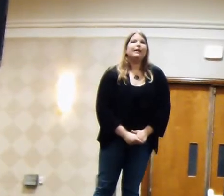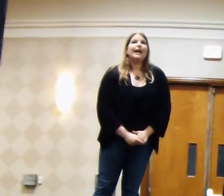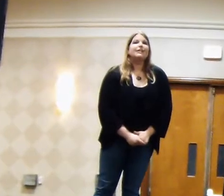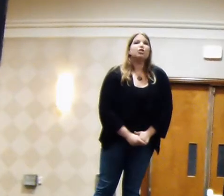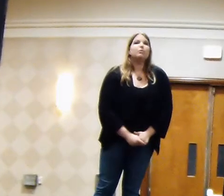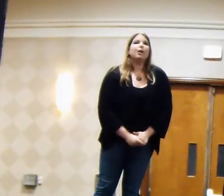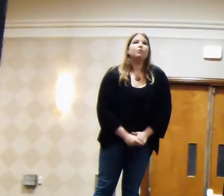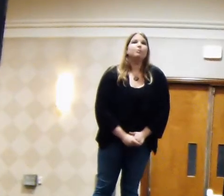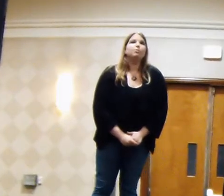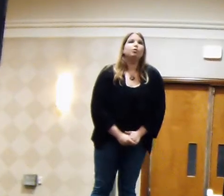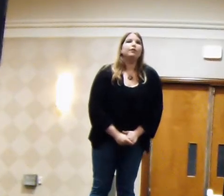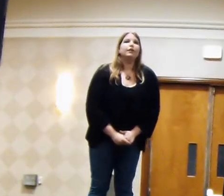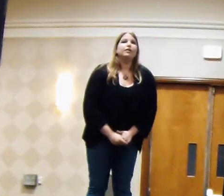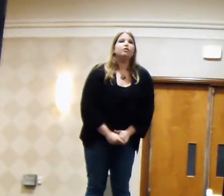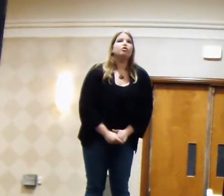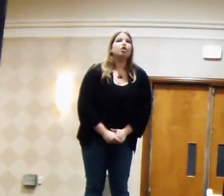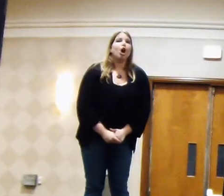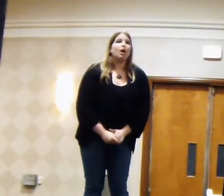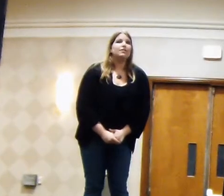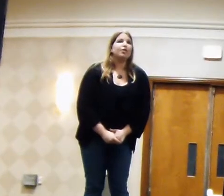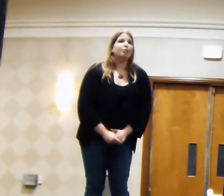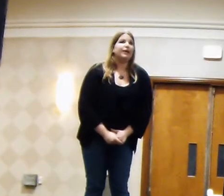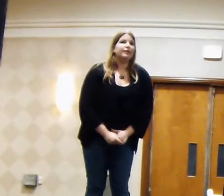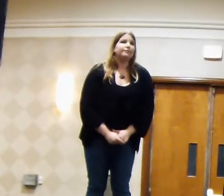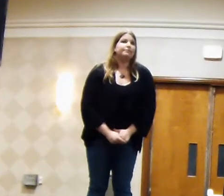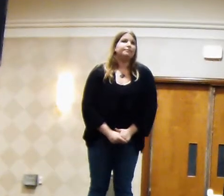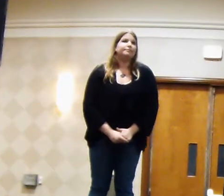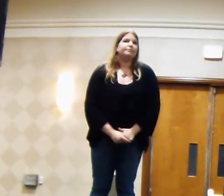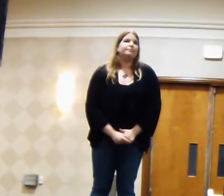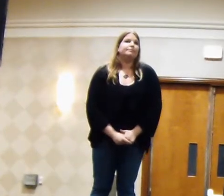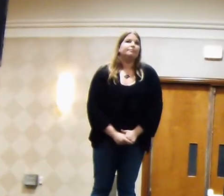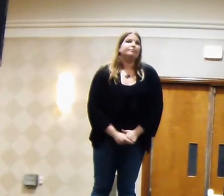I want to ask you about the movie Jaws 3.